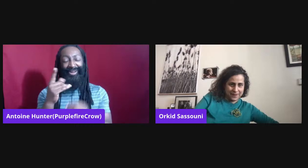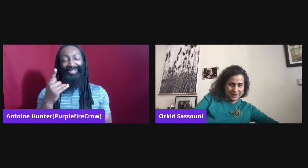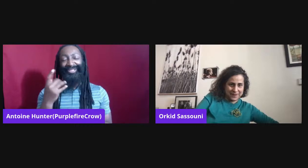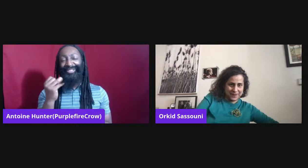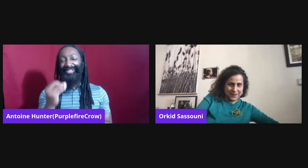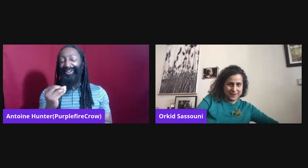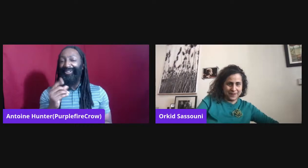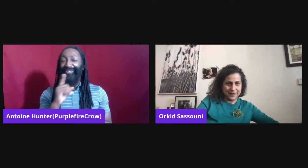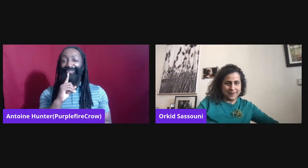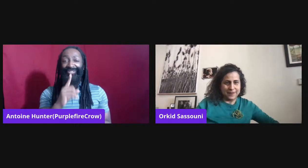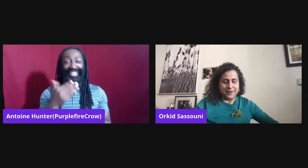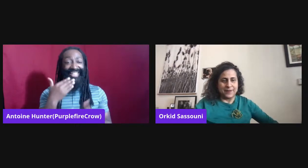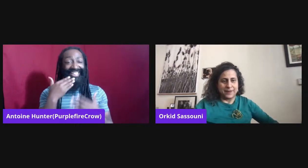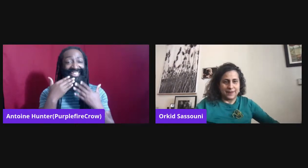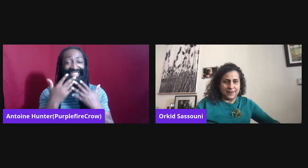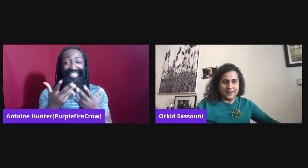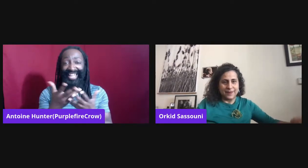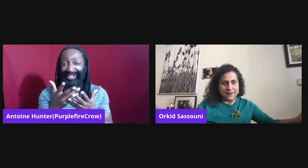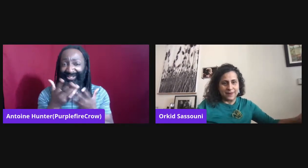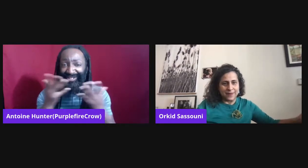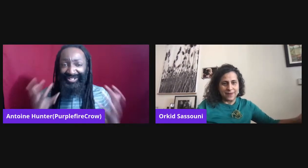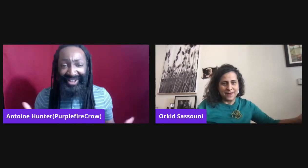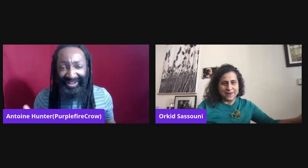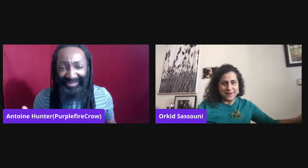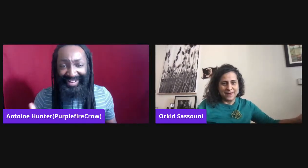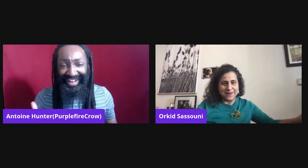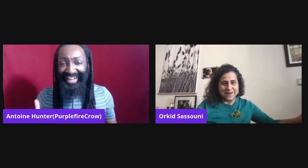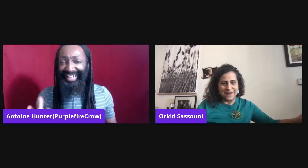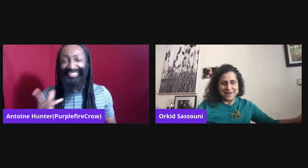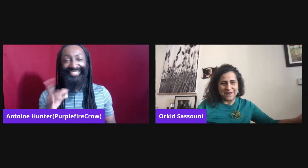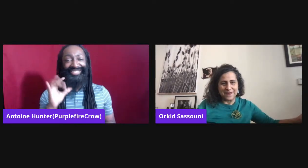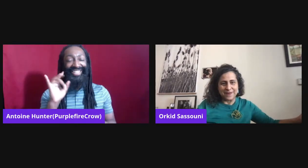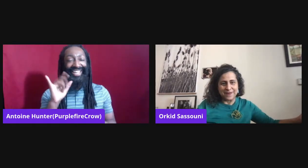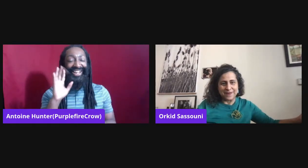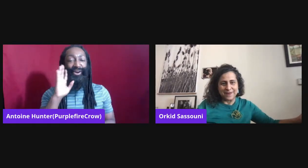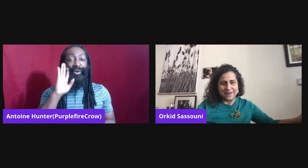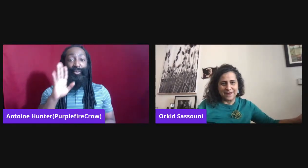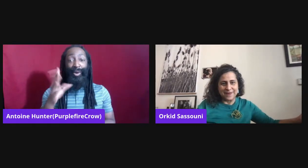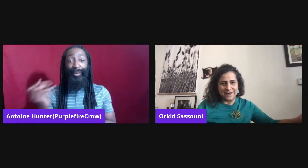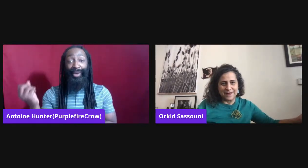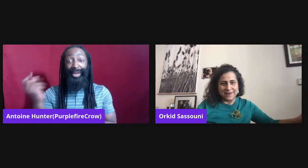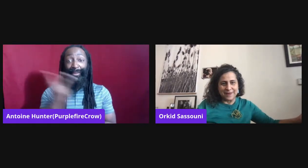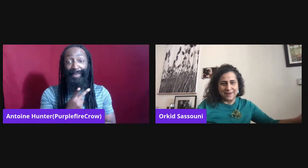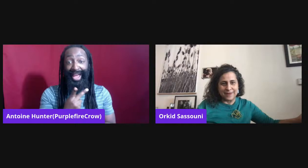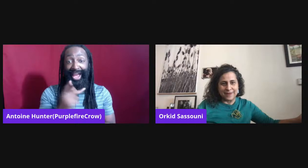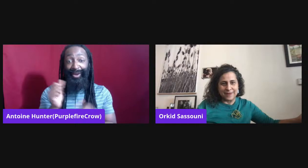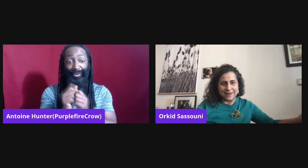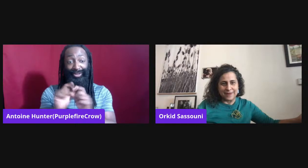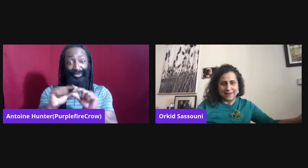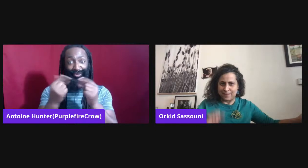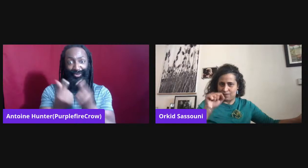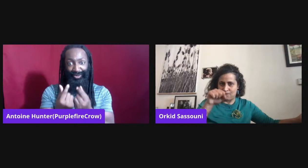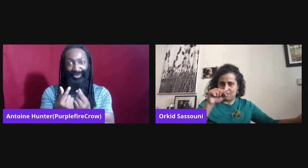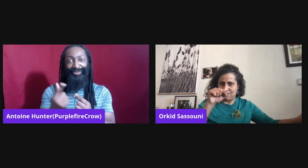I know this conversation is something that we want to dive more and more into. But, you know, I'm going to bring you